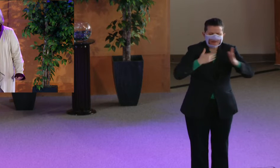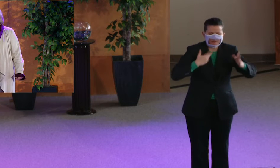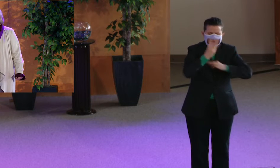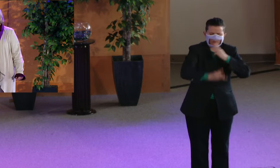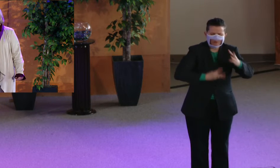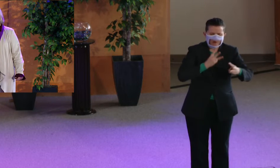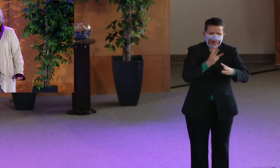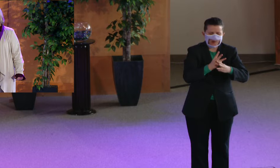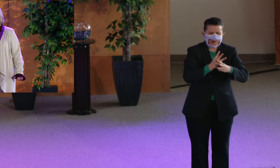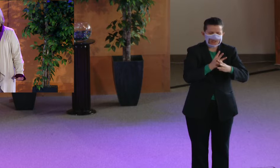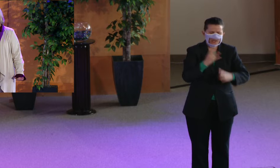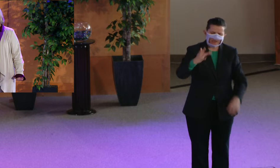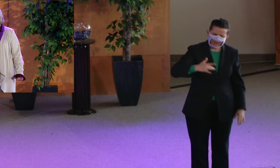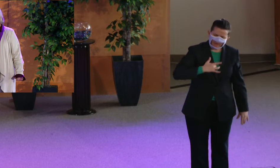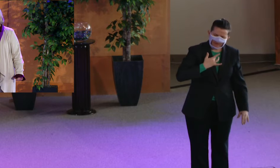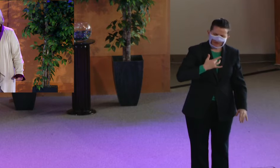own kingdom of heaven,